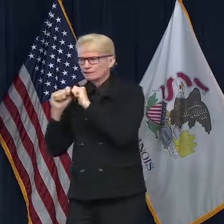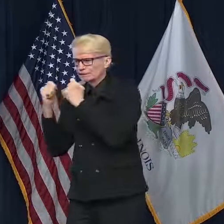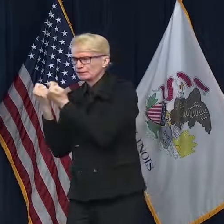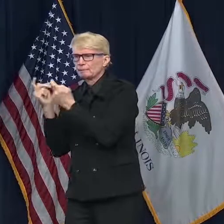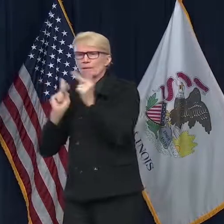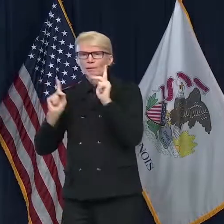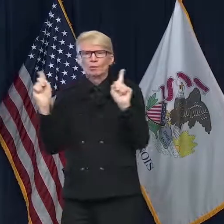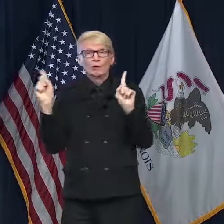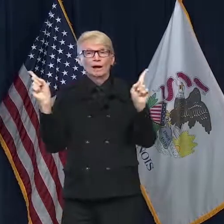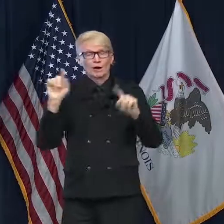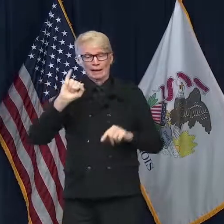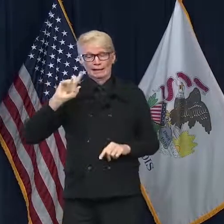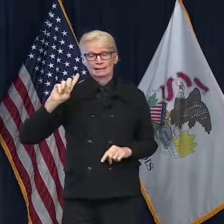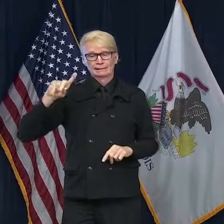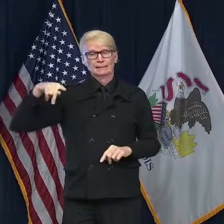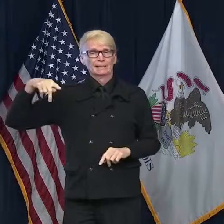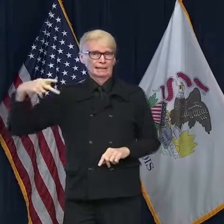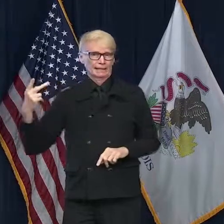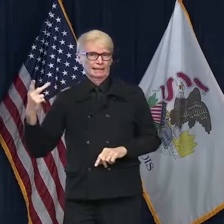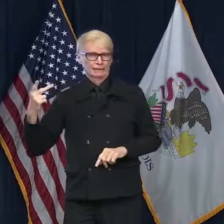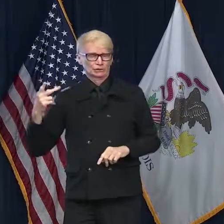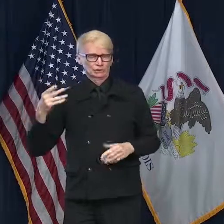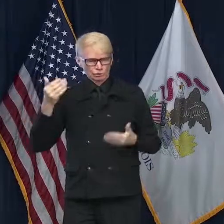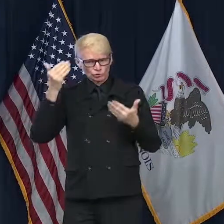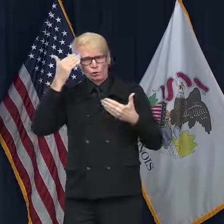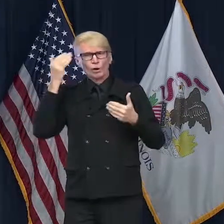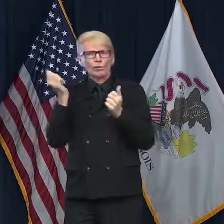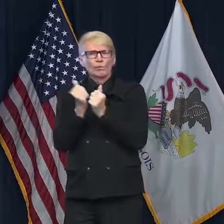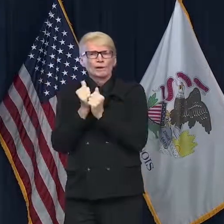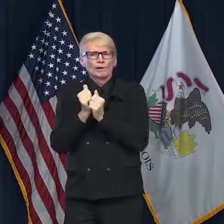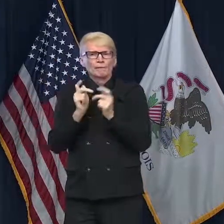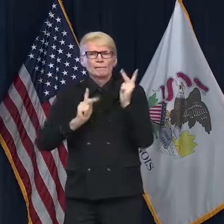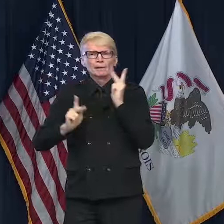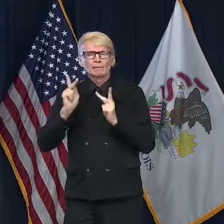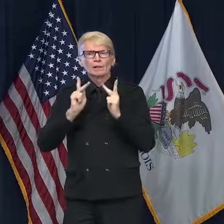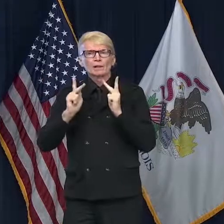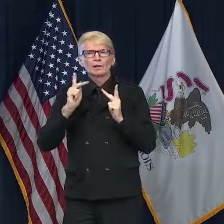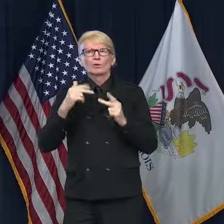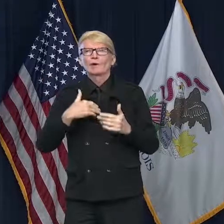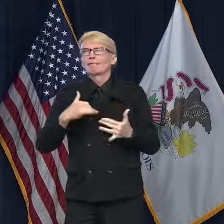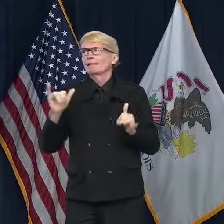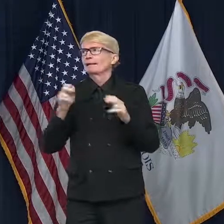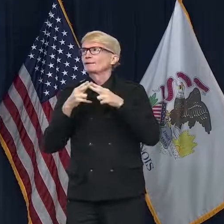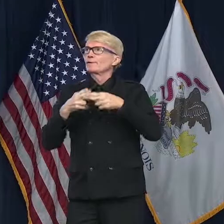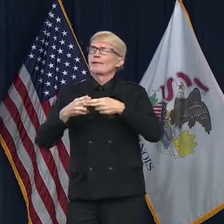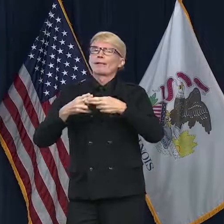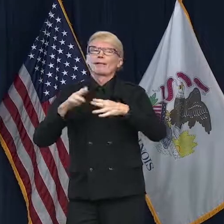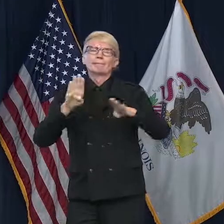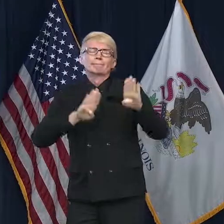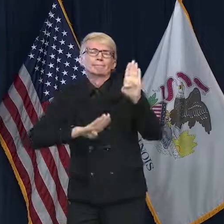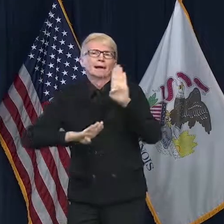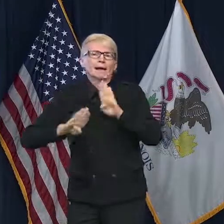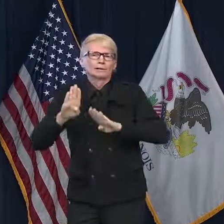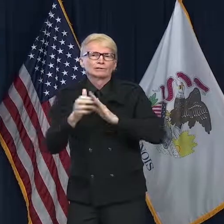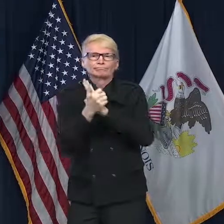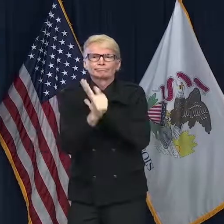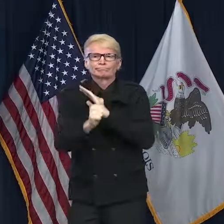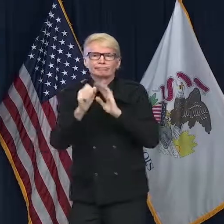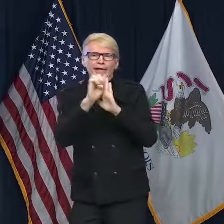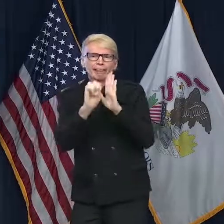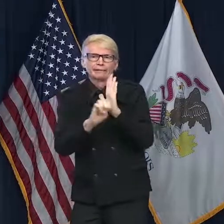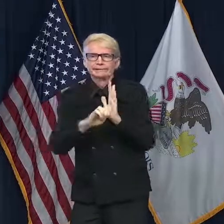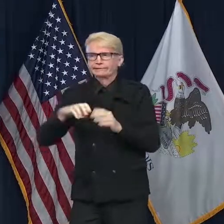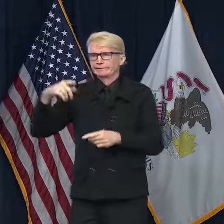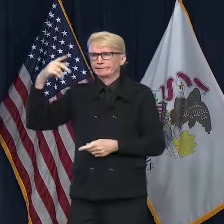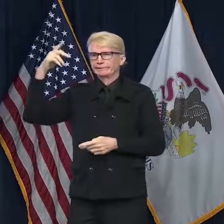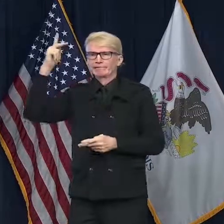within IDPH work with infectious disease consultants, moral philosophers, bioethicists, to really look